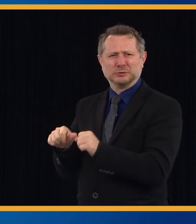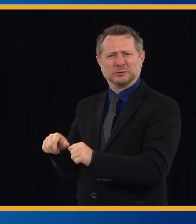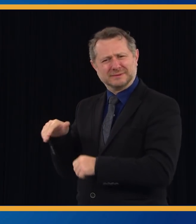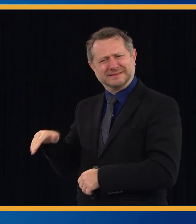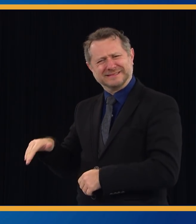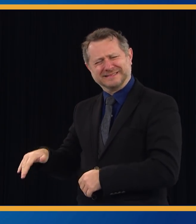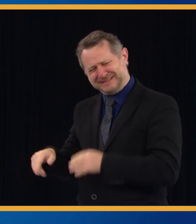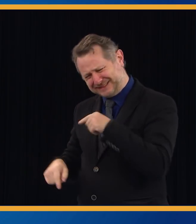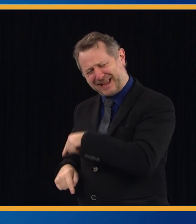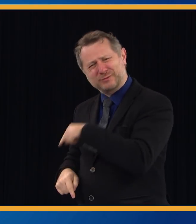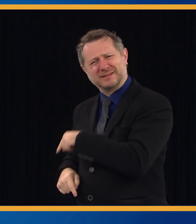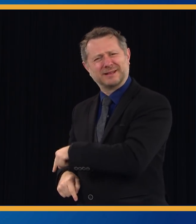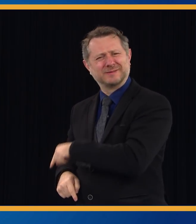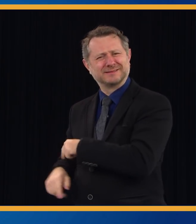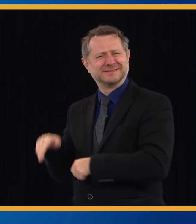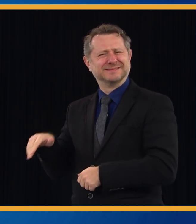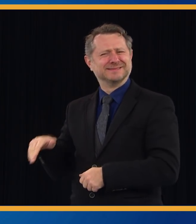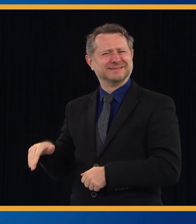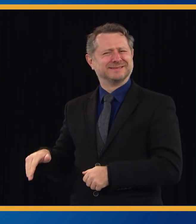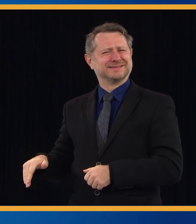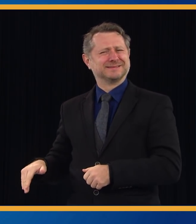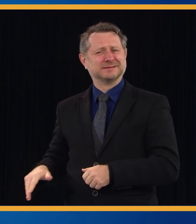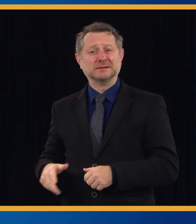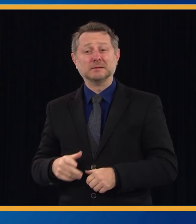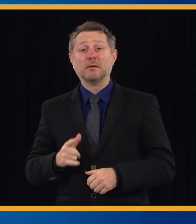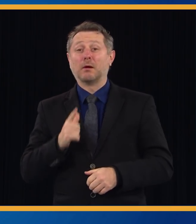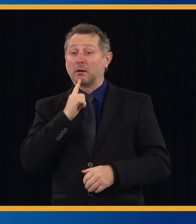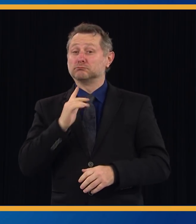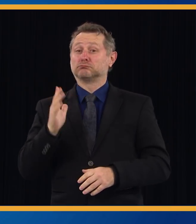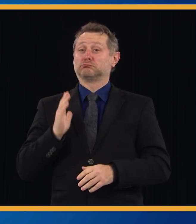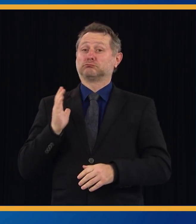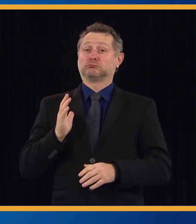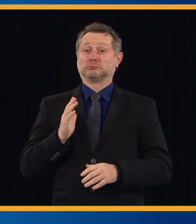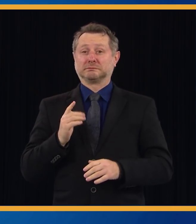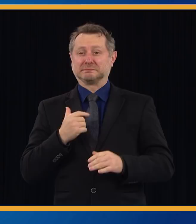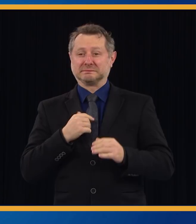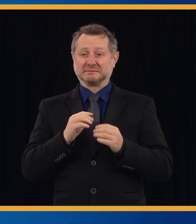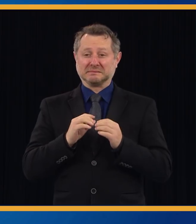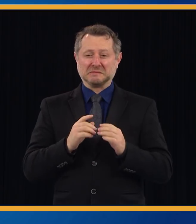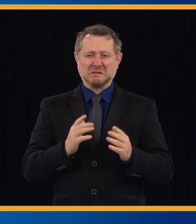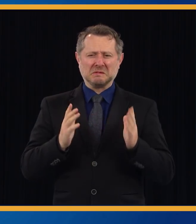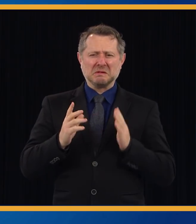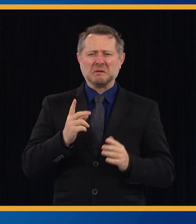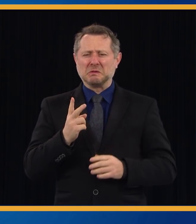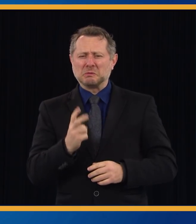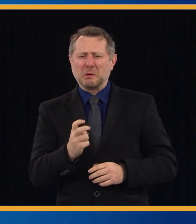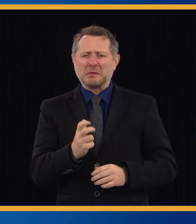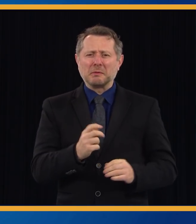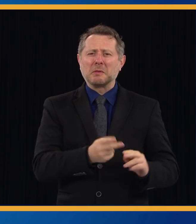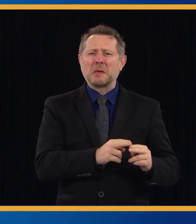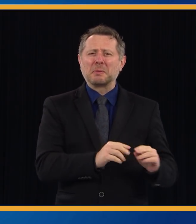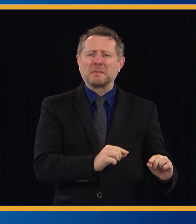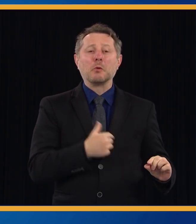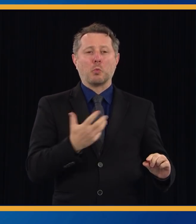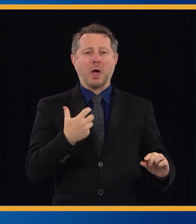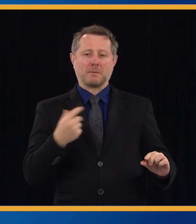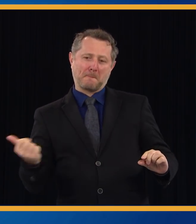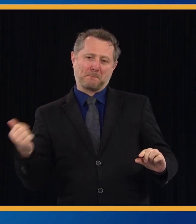this, you only had a couple of hundred cases. When do we get back to a couple of hundred new COVID cases going